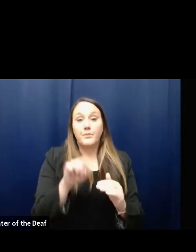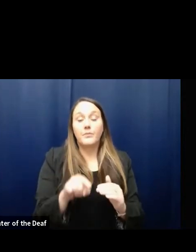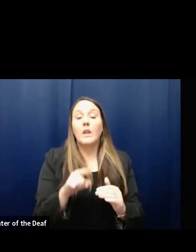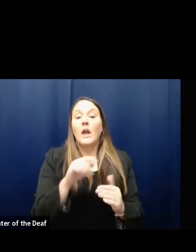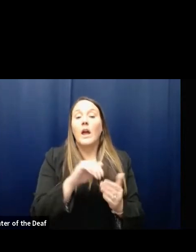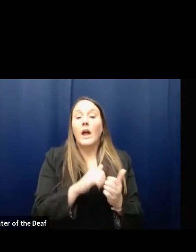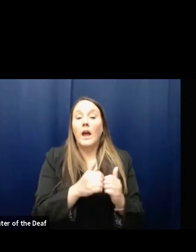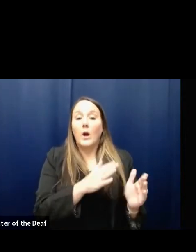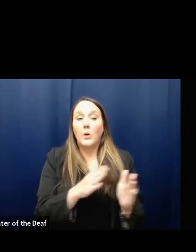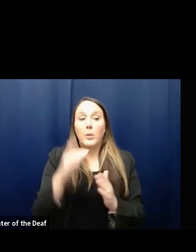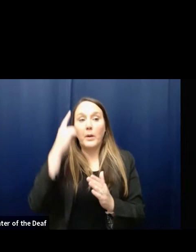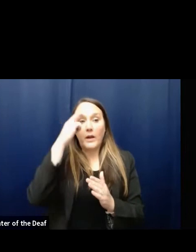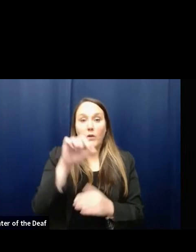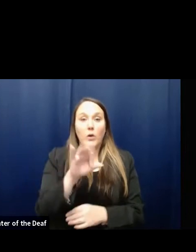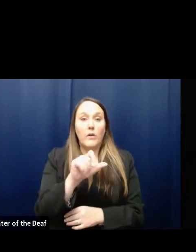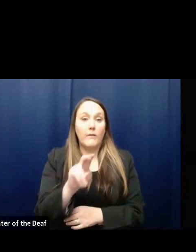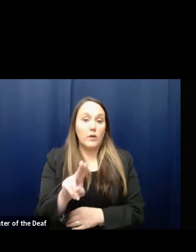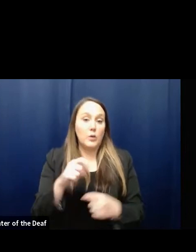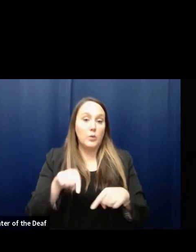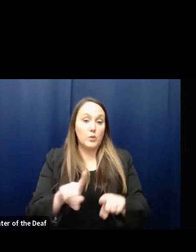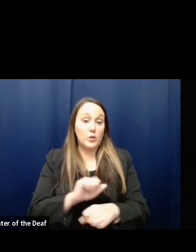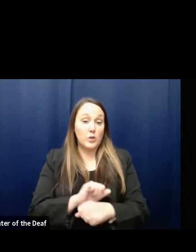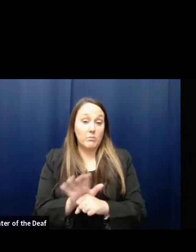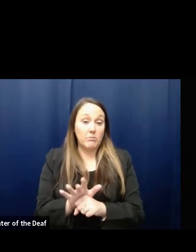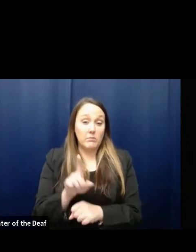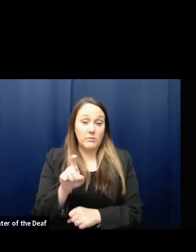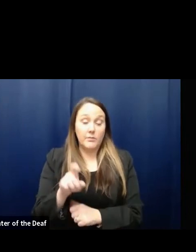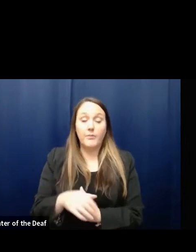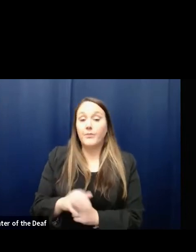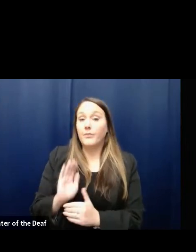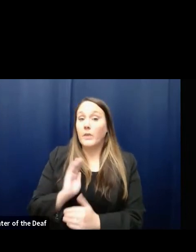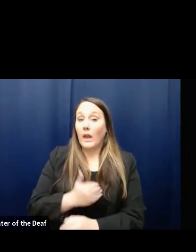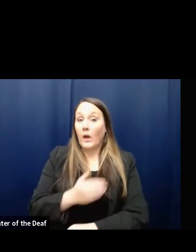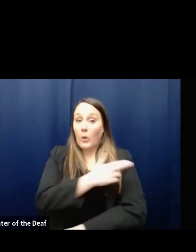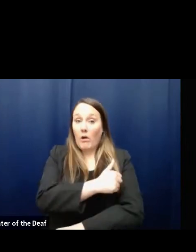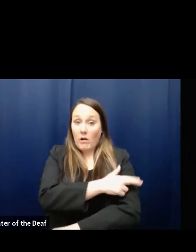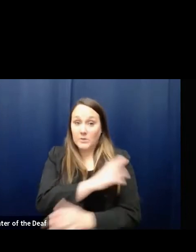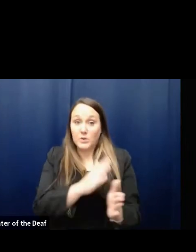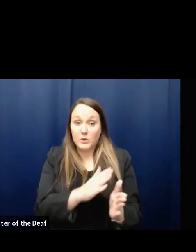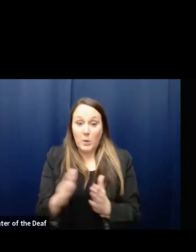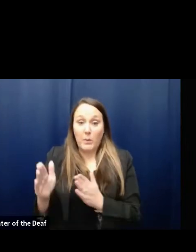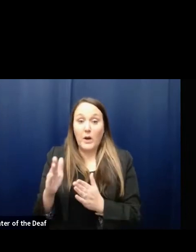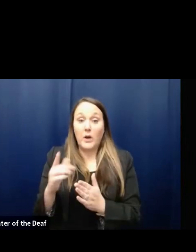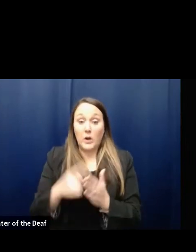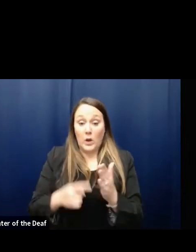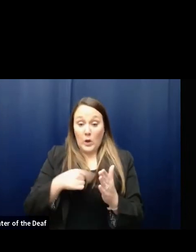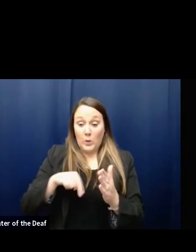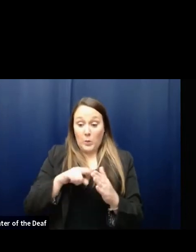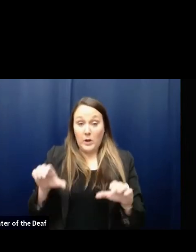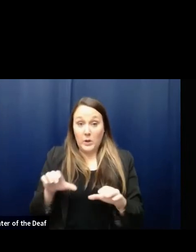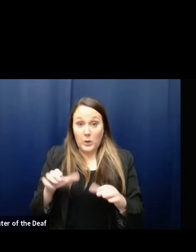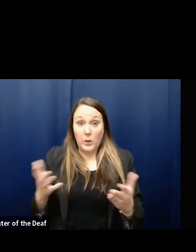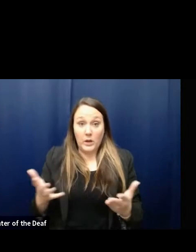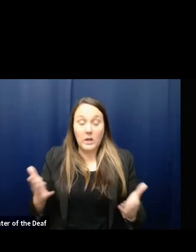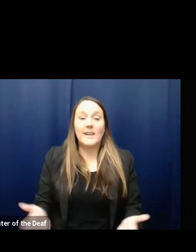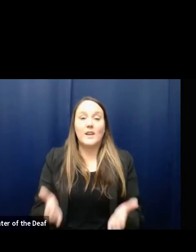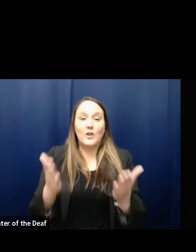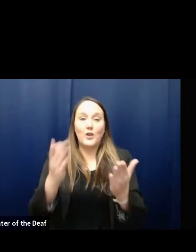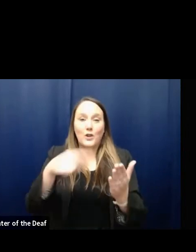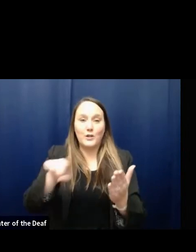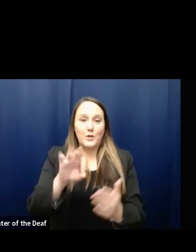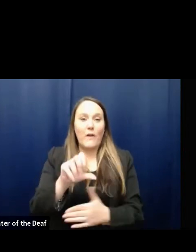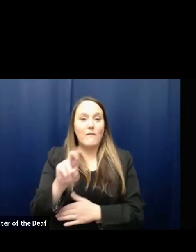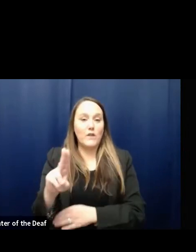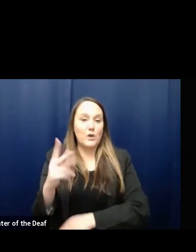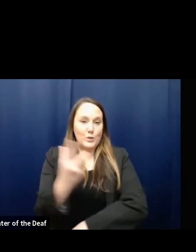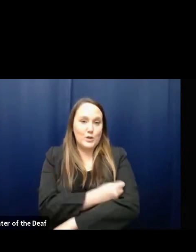for flu season amid the pandemic? Well, our hospitals are preparing, and what we're doing is encouraging all of you to get your flu shots